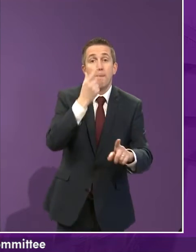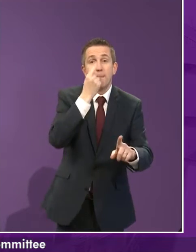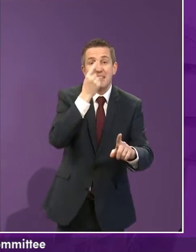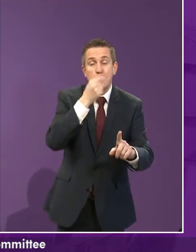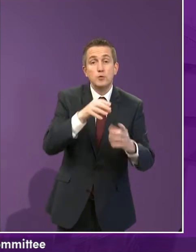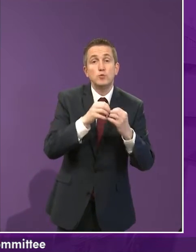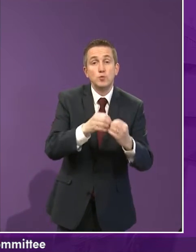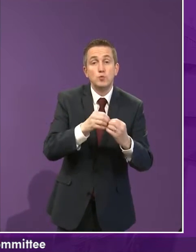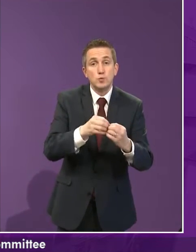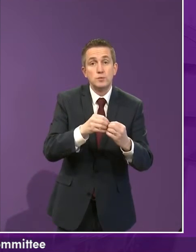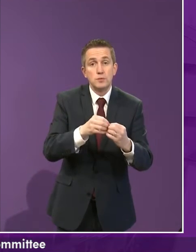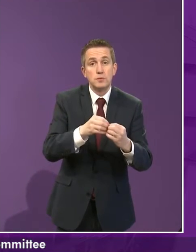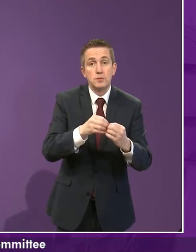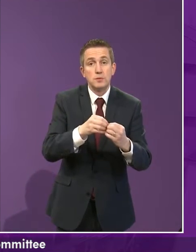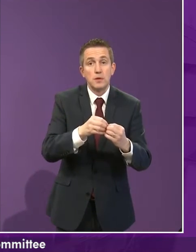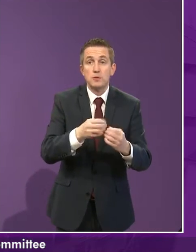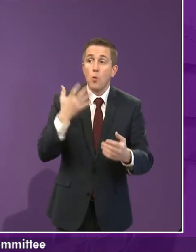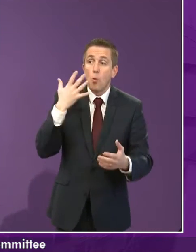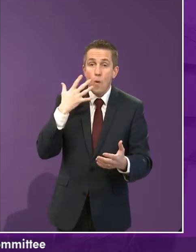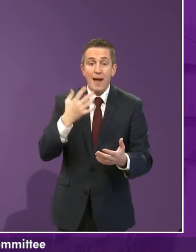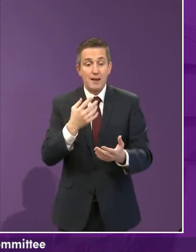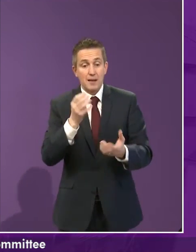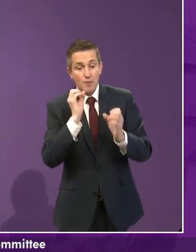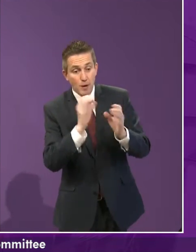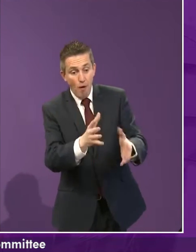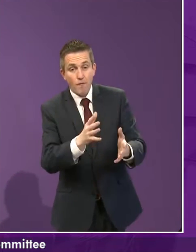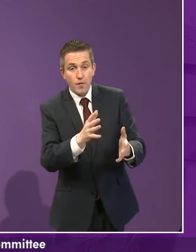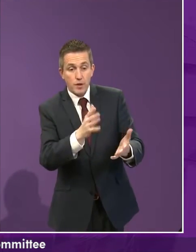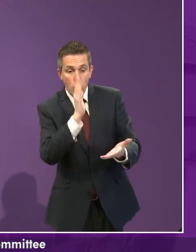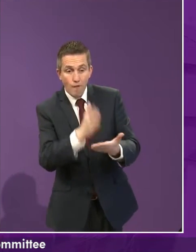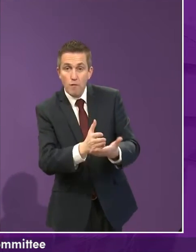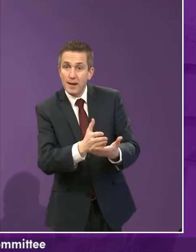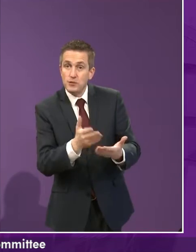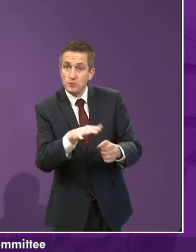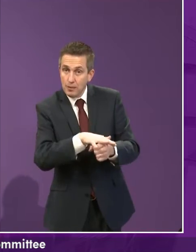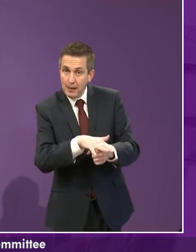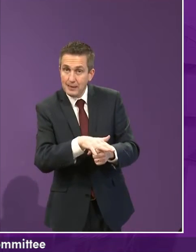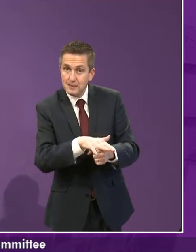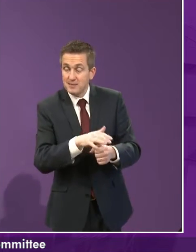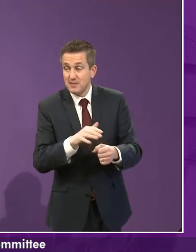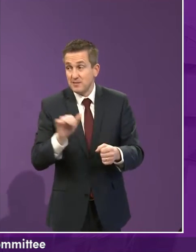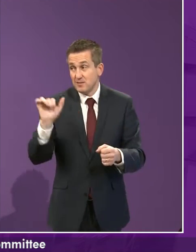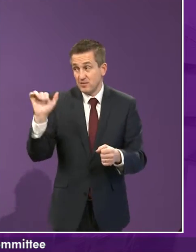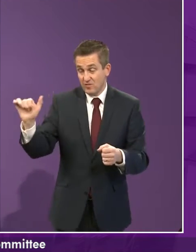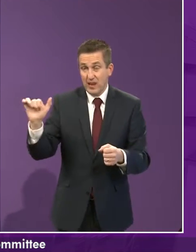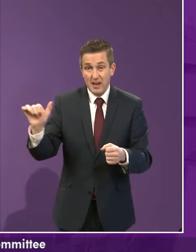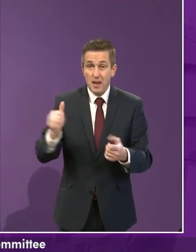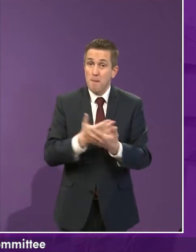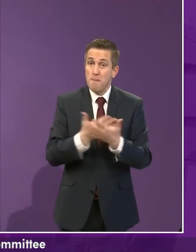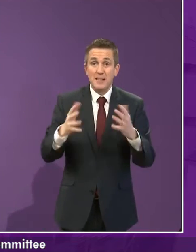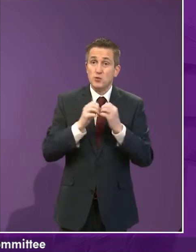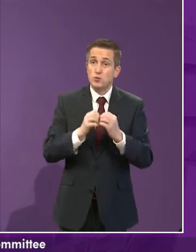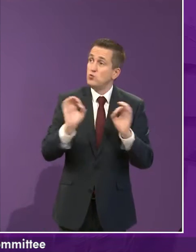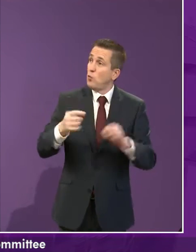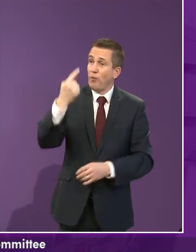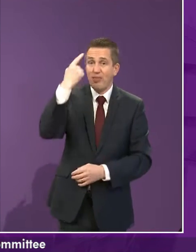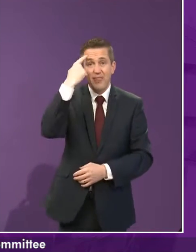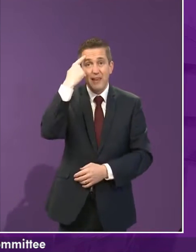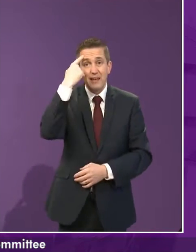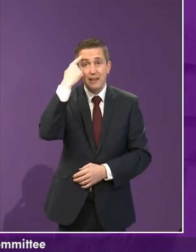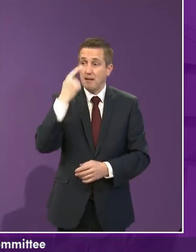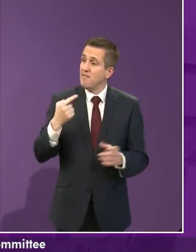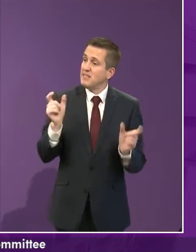students at the point they have a confirmation decision. And we've certainly found, similar to Carol, is that a lot of the students don't believe they have a disability if they